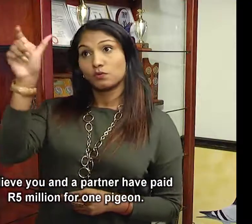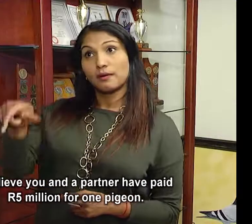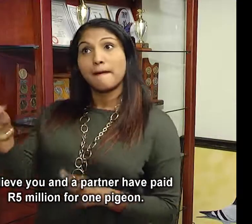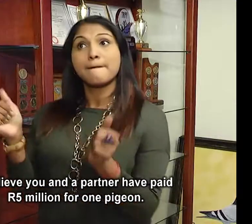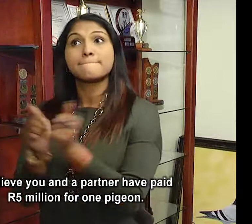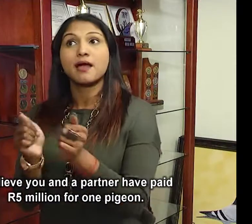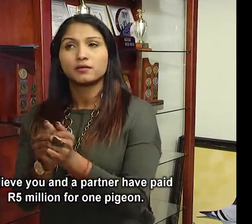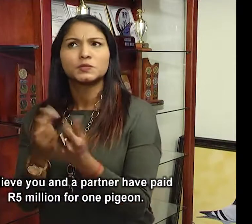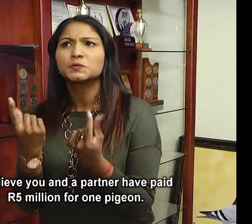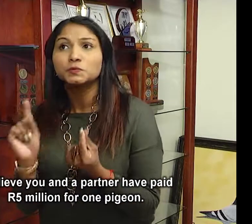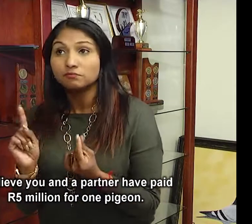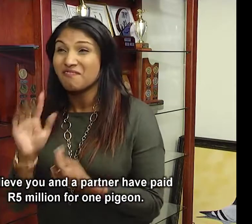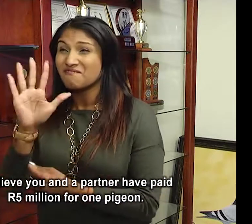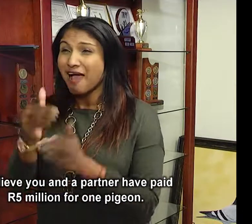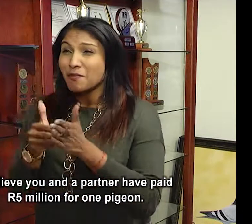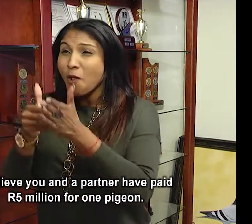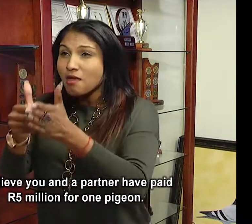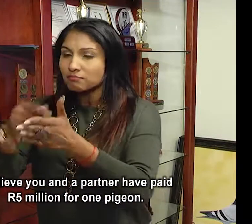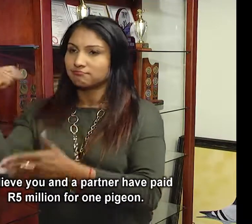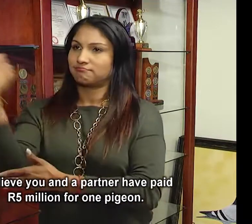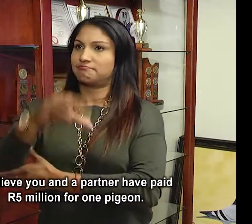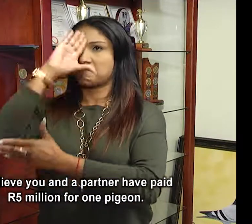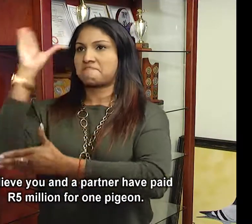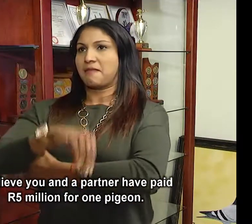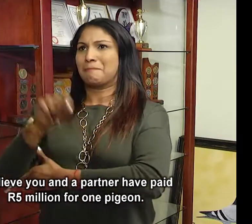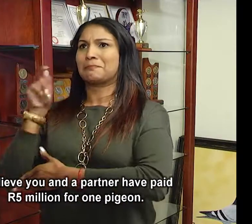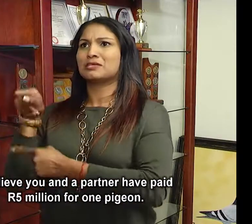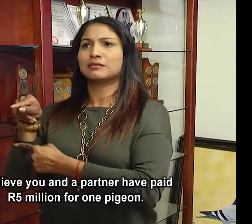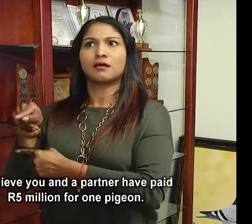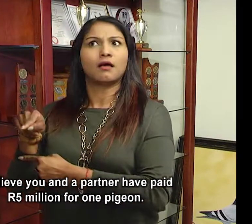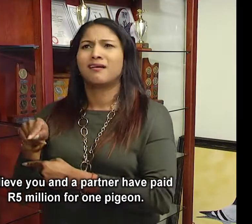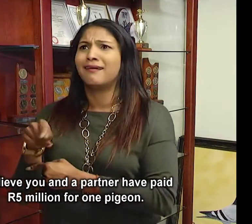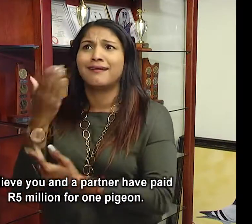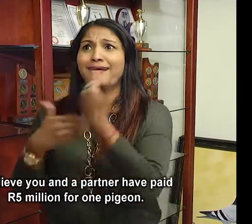I believe you and a partner have paid 5 million rand for one pigeon.